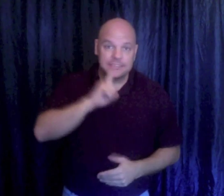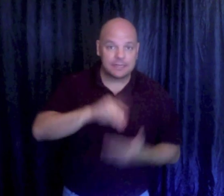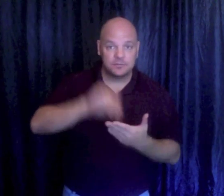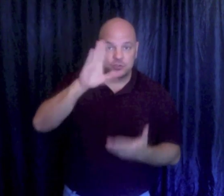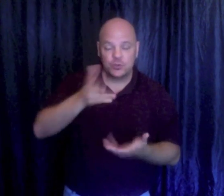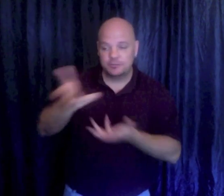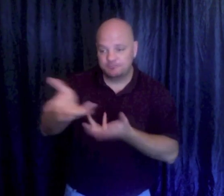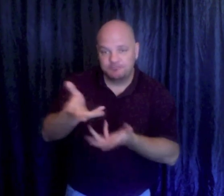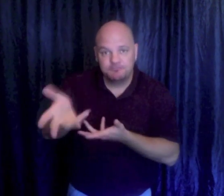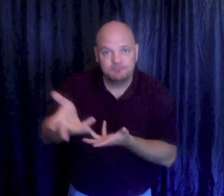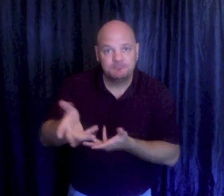doesn't have